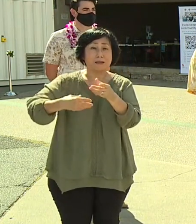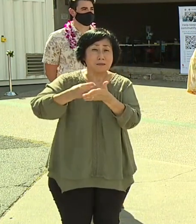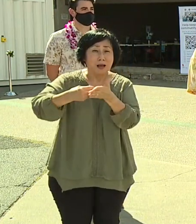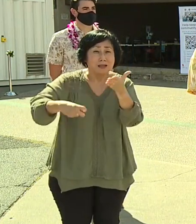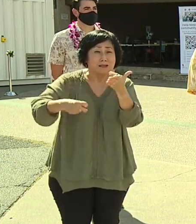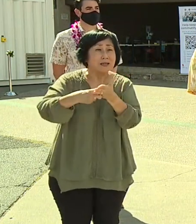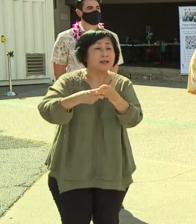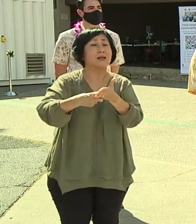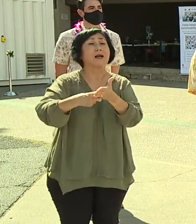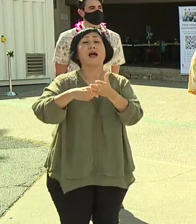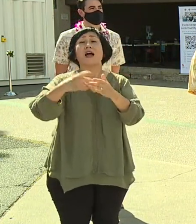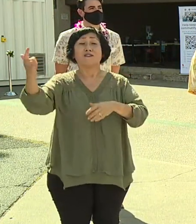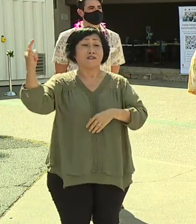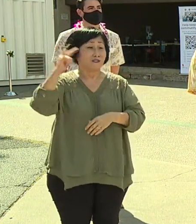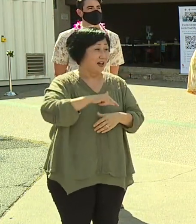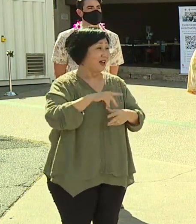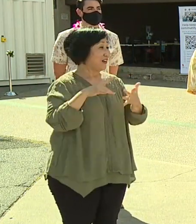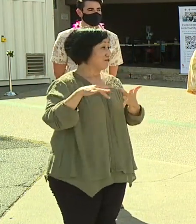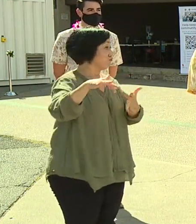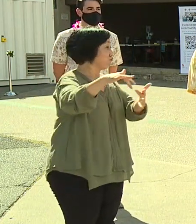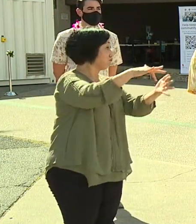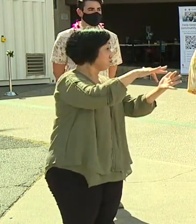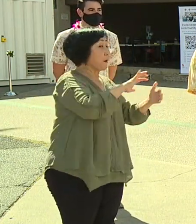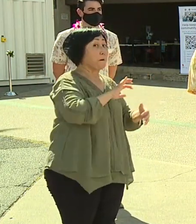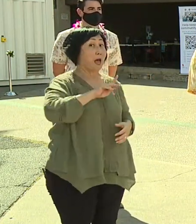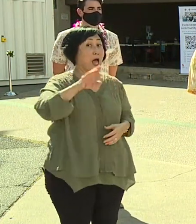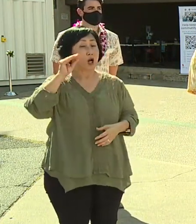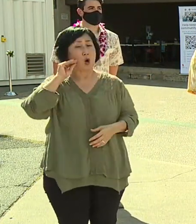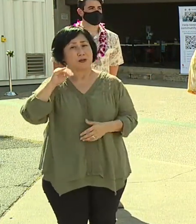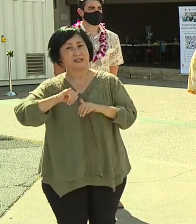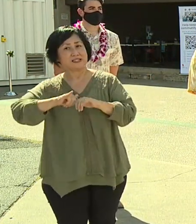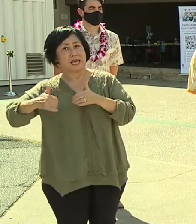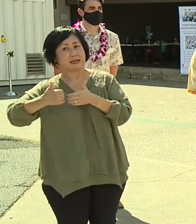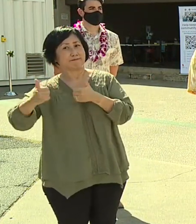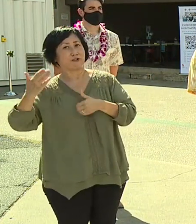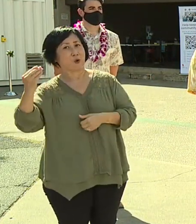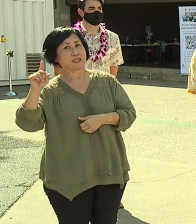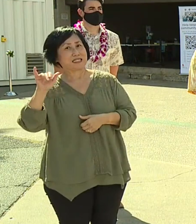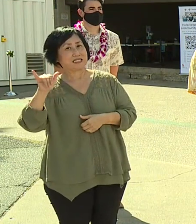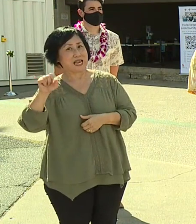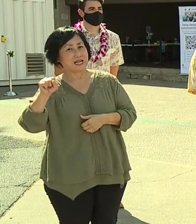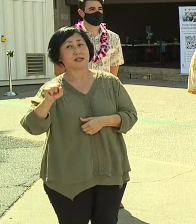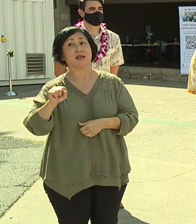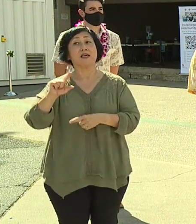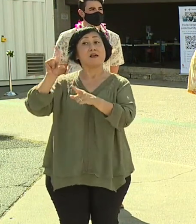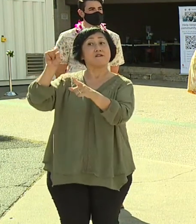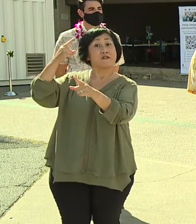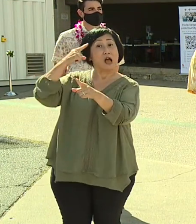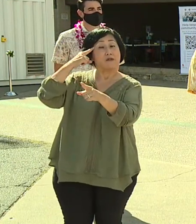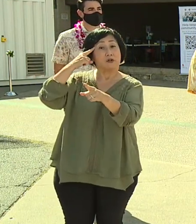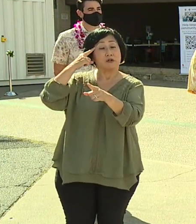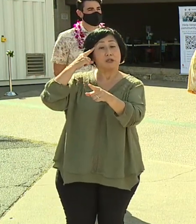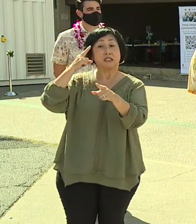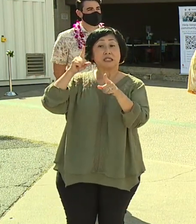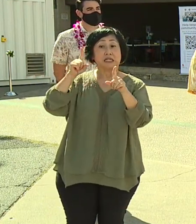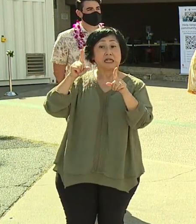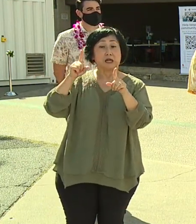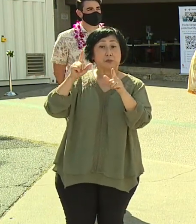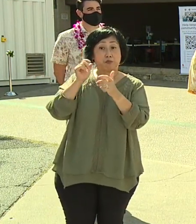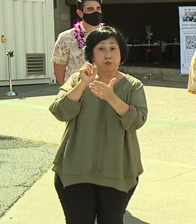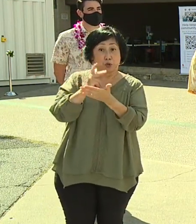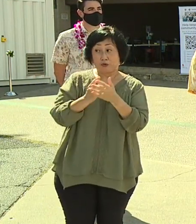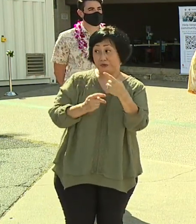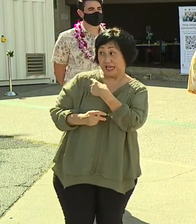then the second part is that when they go home, they have to quarantine for 14 days. So again, if the government of Japan approved this lab and they got a second test for a